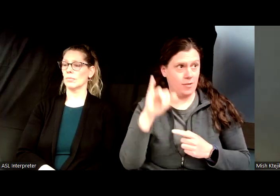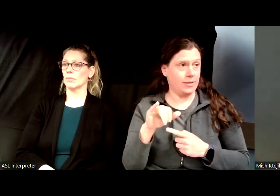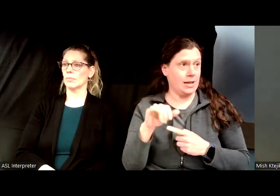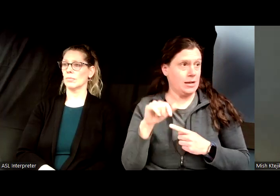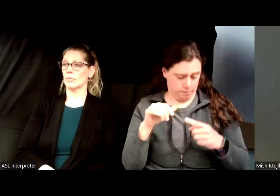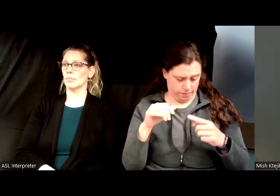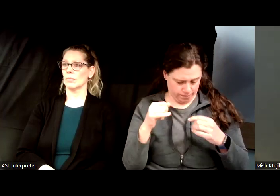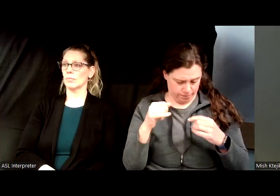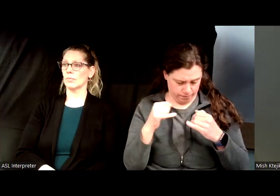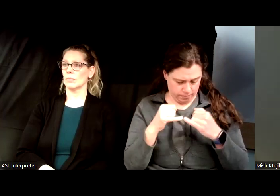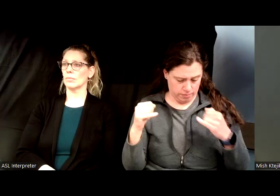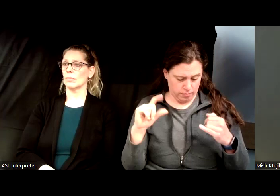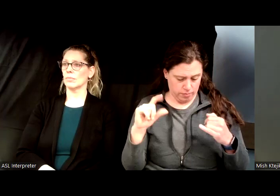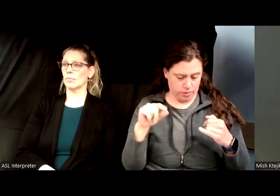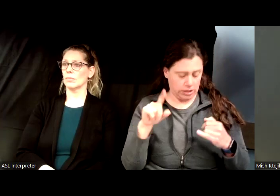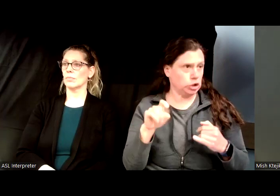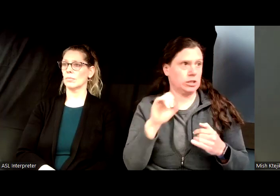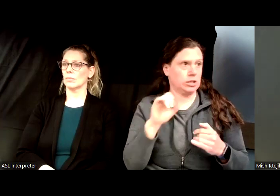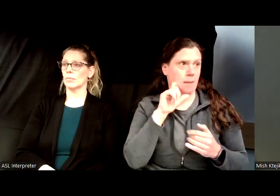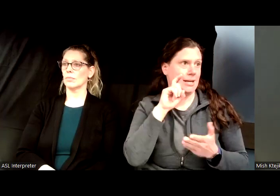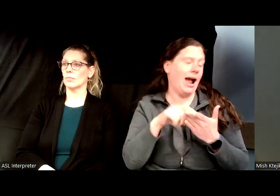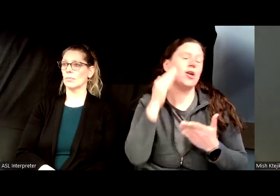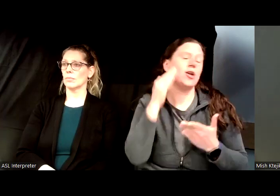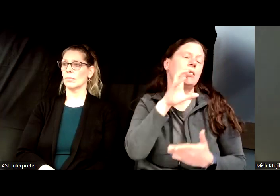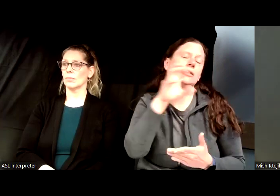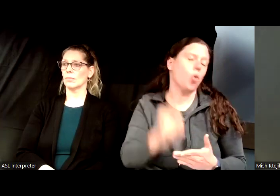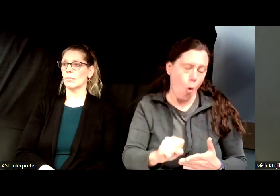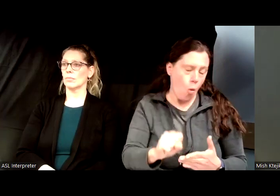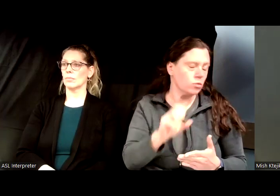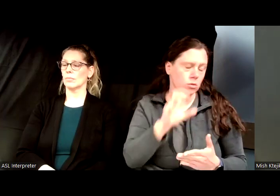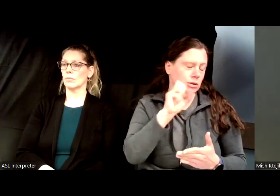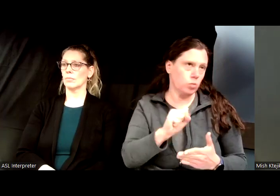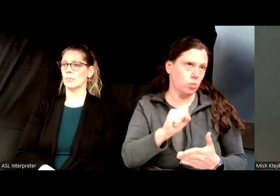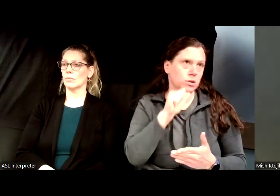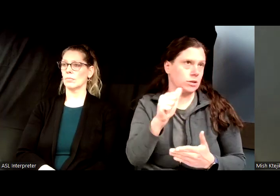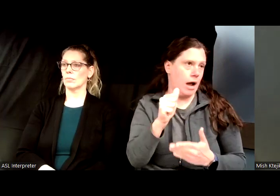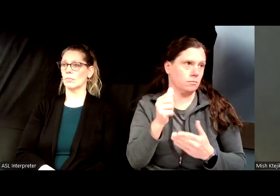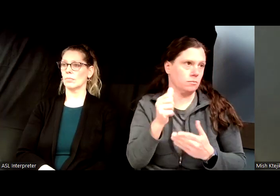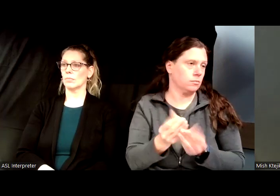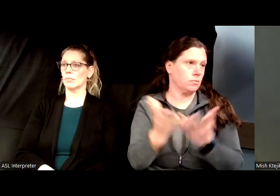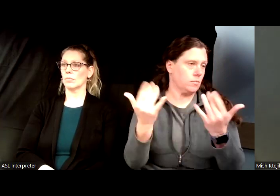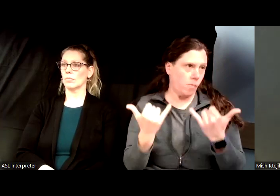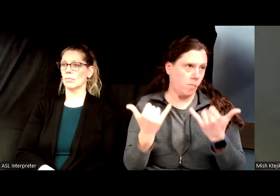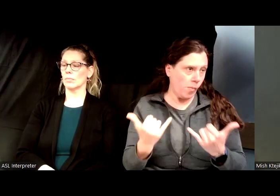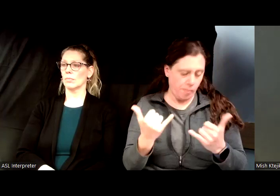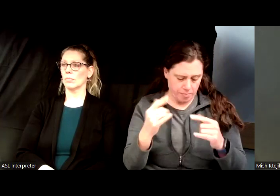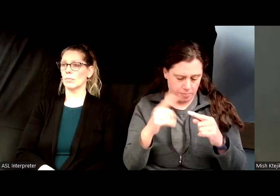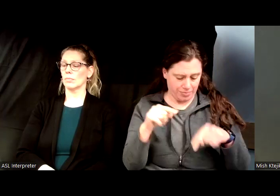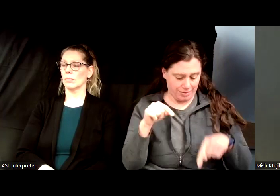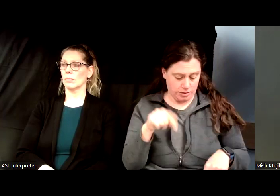I have a strong opinion about that. Line 20. I know it says old, but